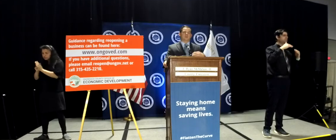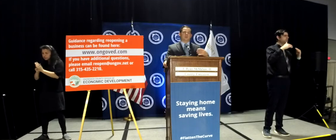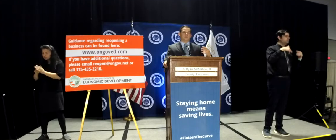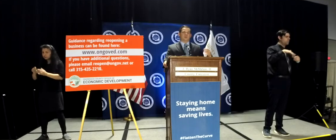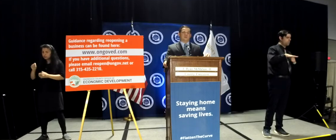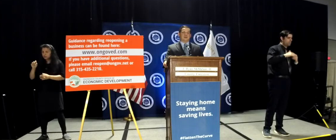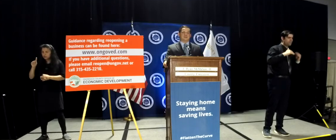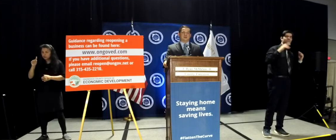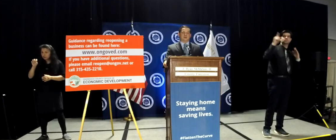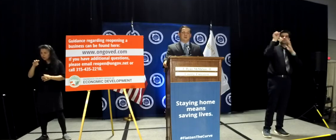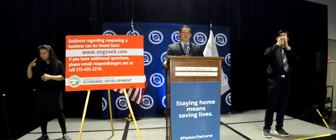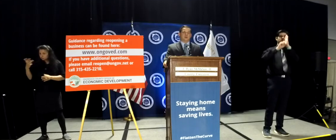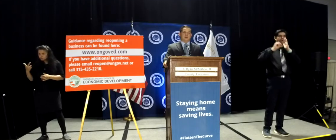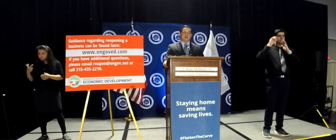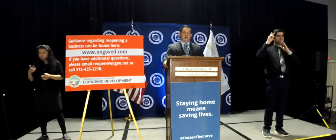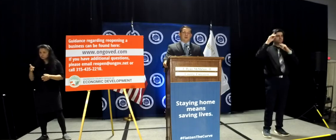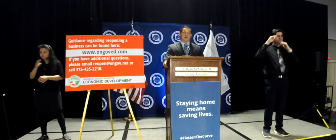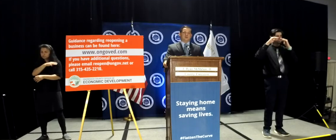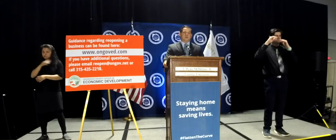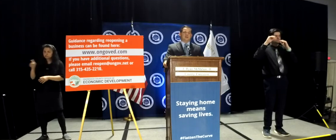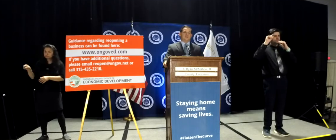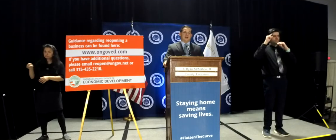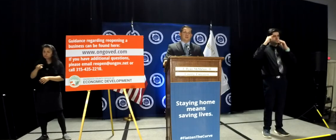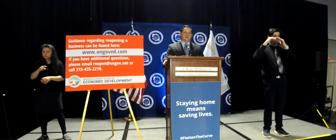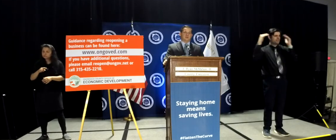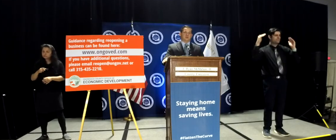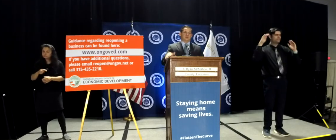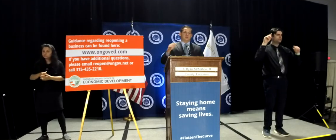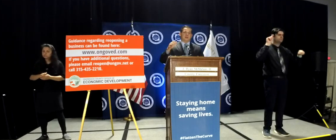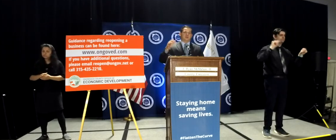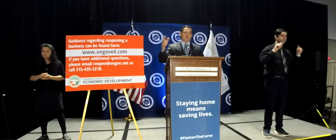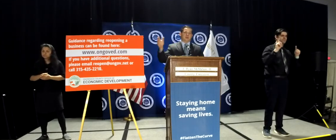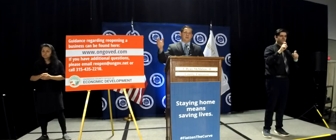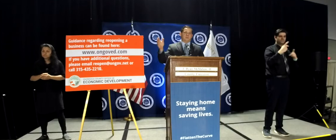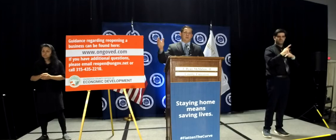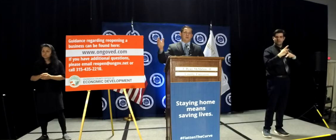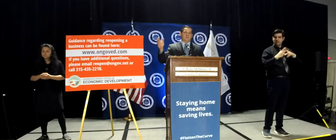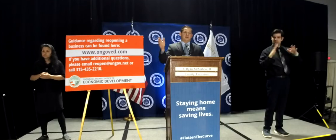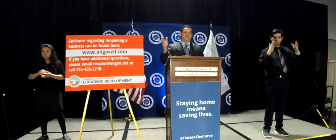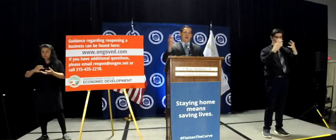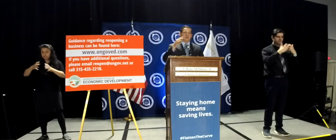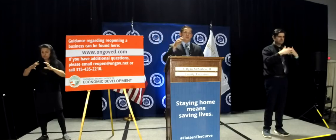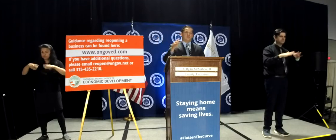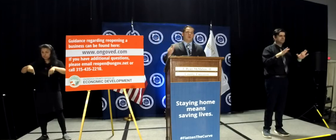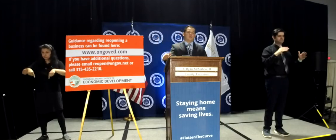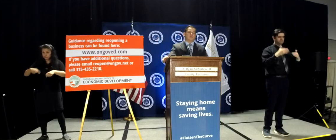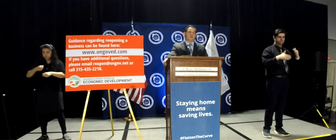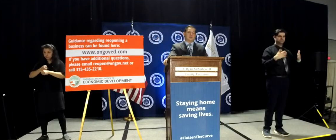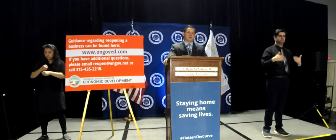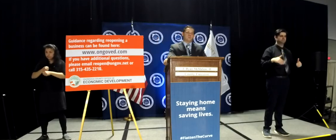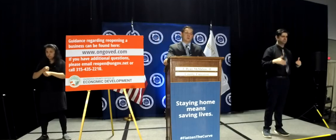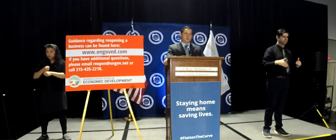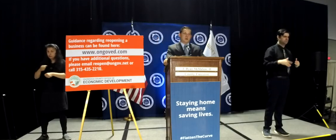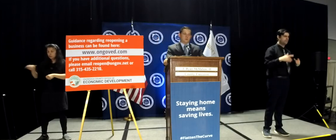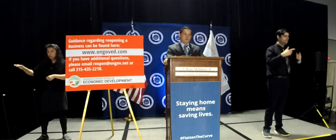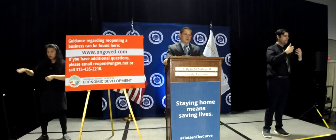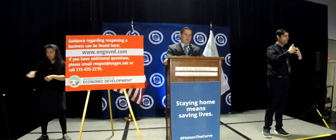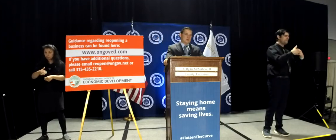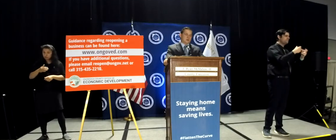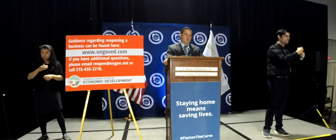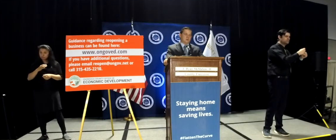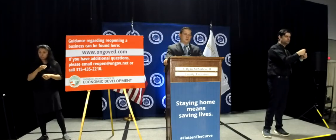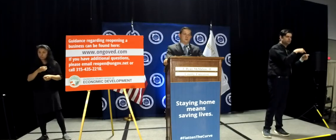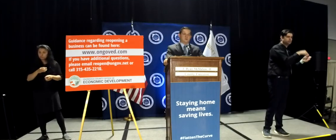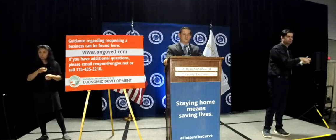encourage people to invest here and encourage manufacturers to look to repatriate manufacturing from overseas here. And we